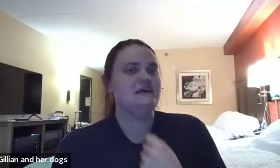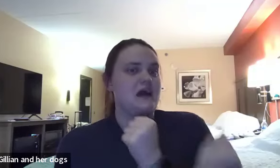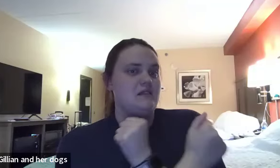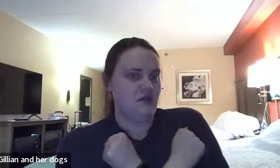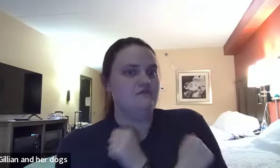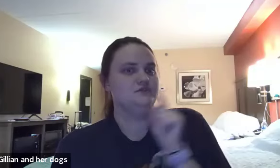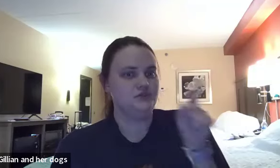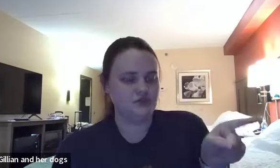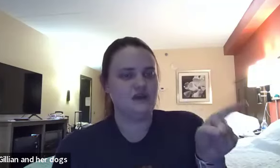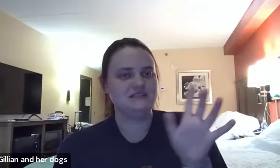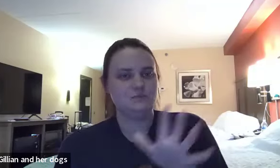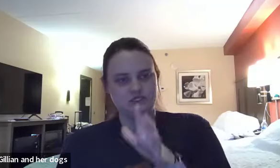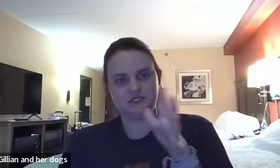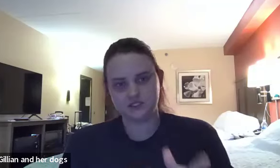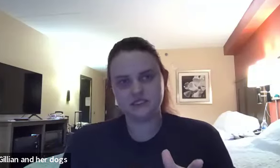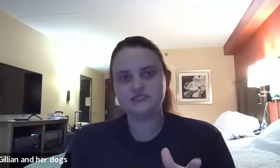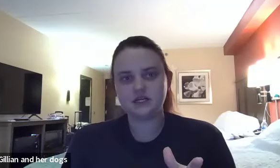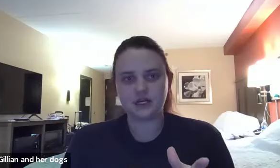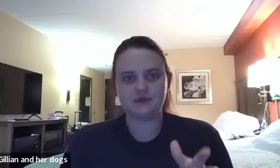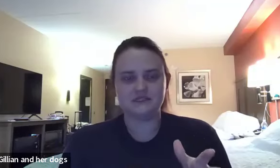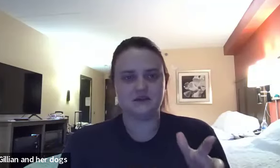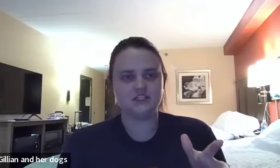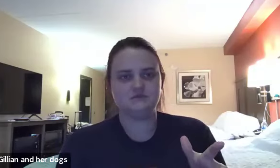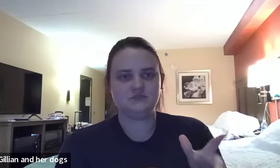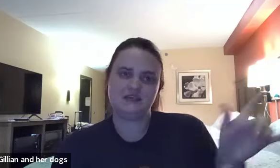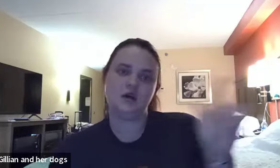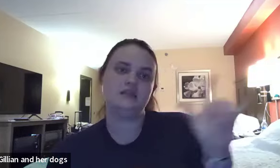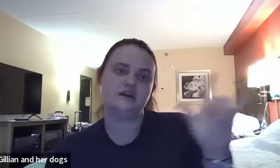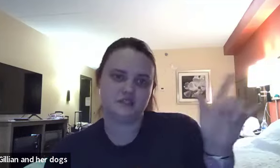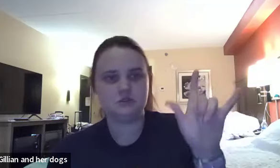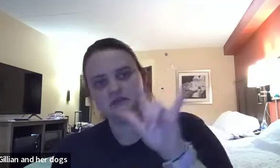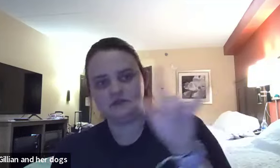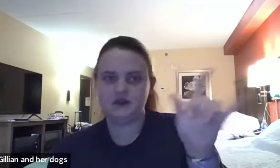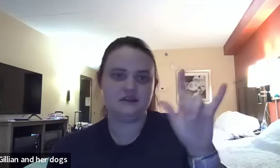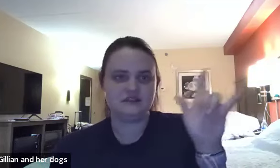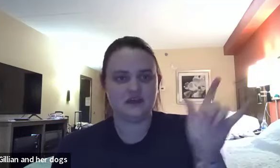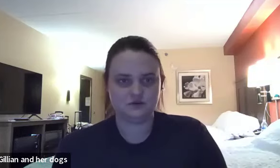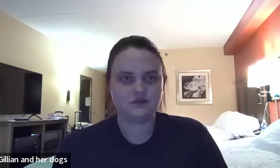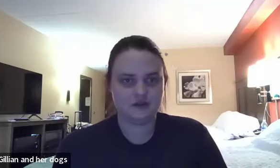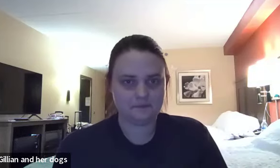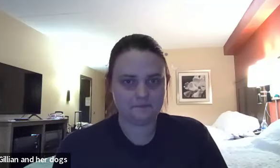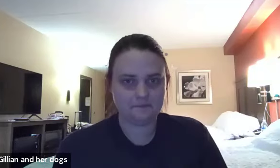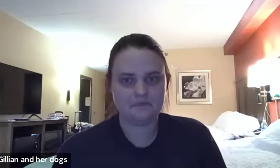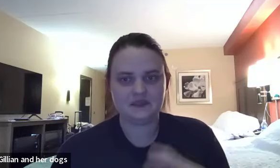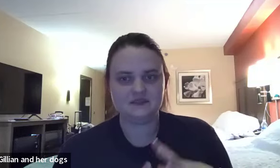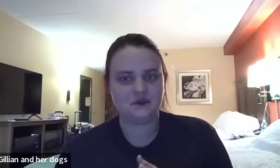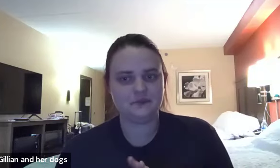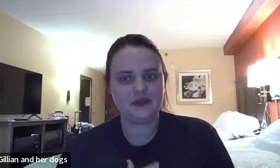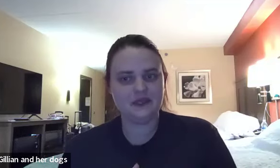I love you, that is a more serious term. That is not just me saying, oh, I love you guys, like that sort of thing. So,